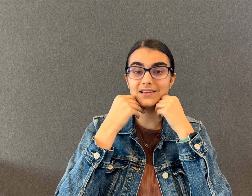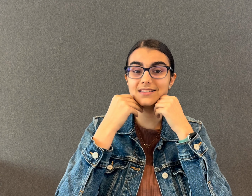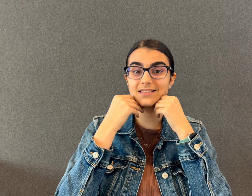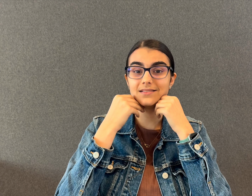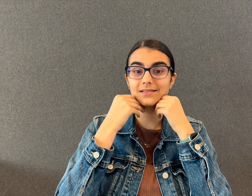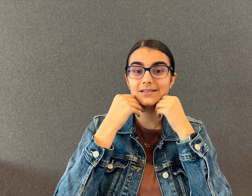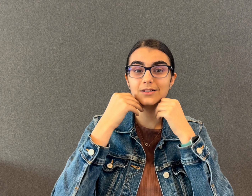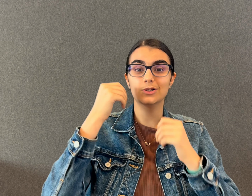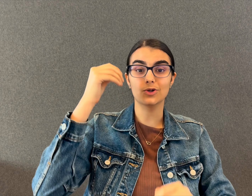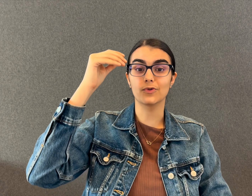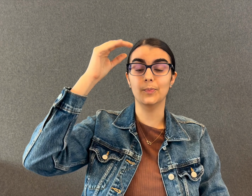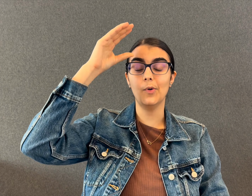bonnets. So for boy